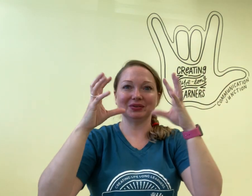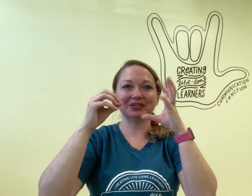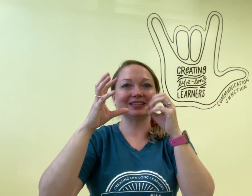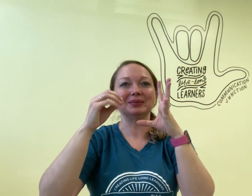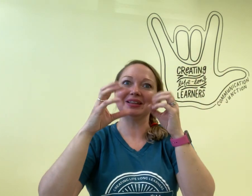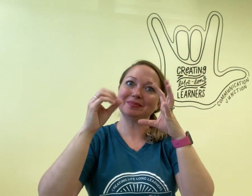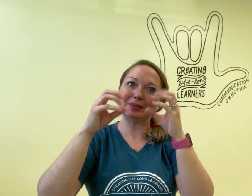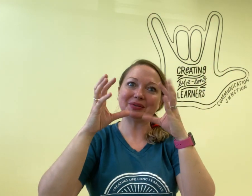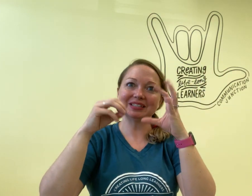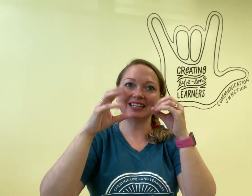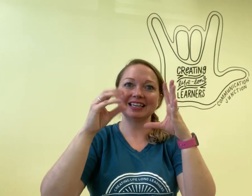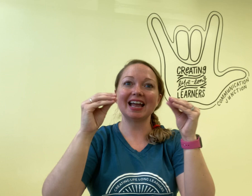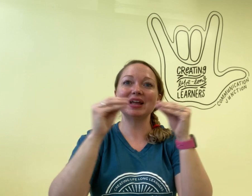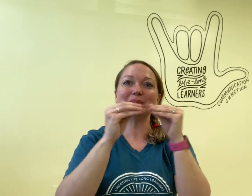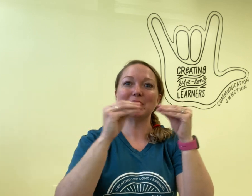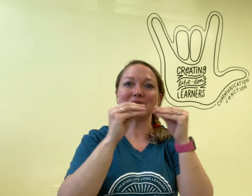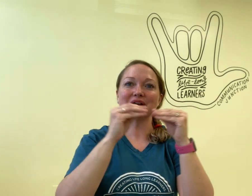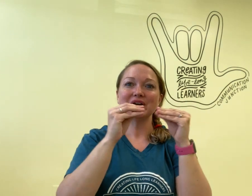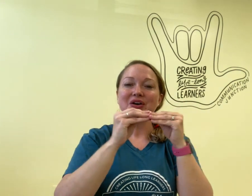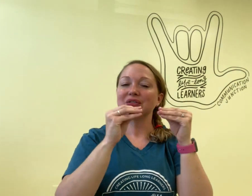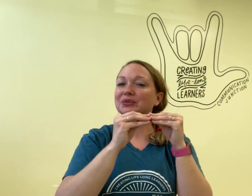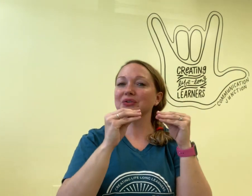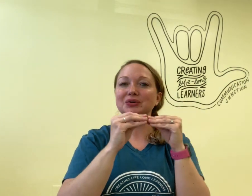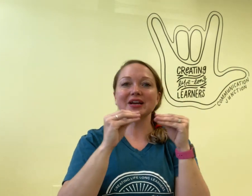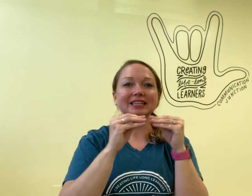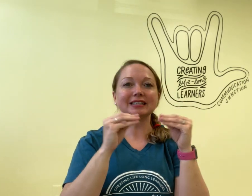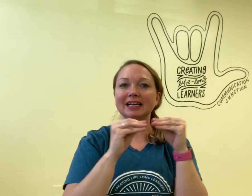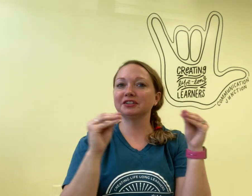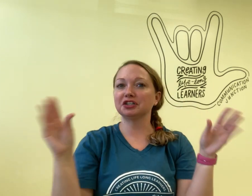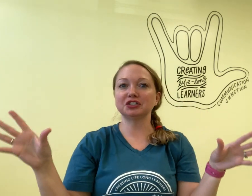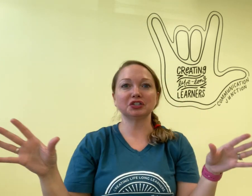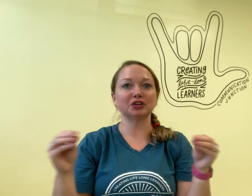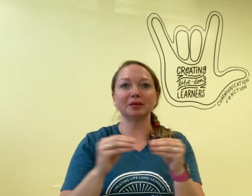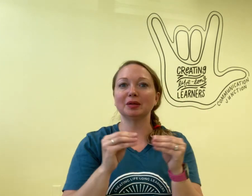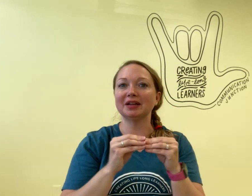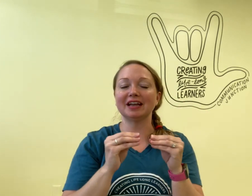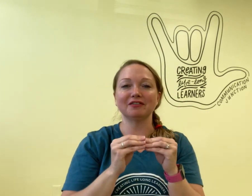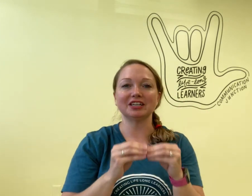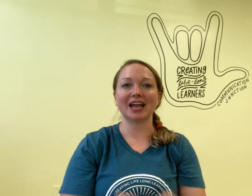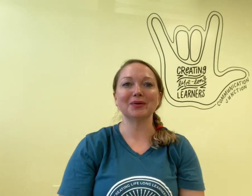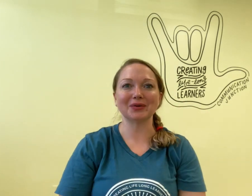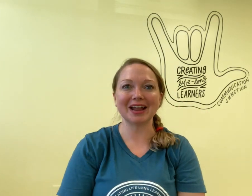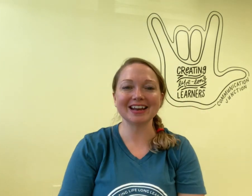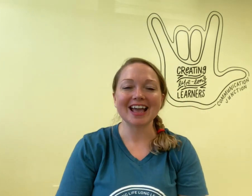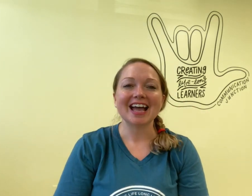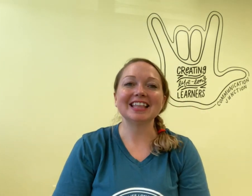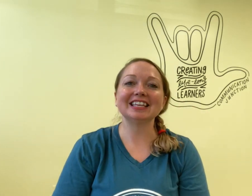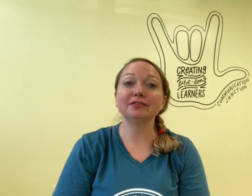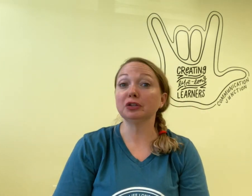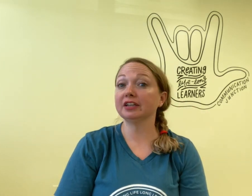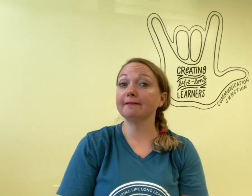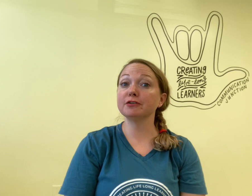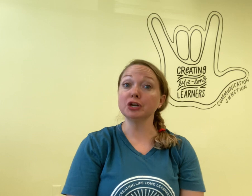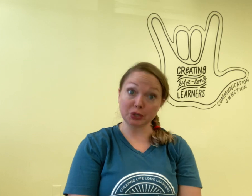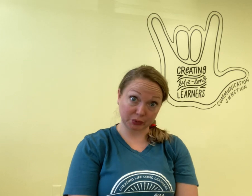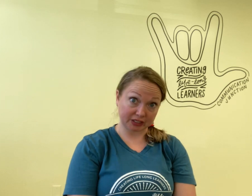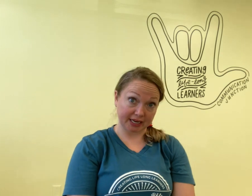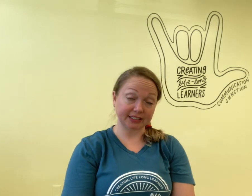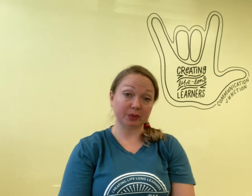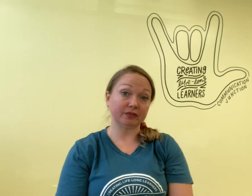bubbles, we love bubbles, and more. Those are great signs just to start implementing every day, right? And then if you're looking for new signs that we've